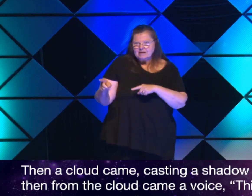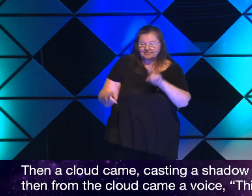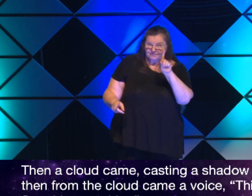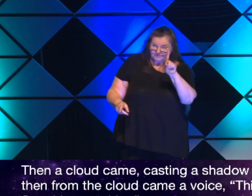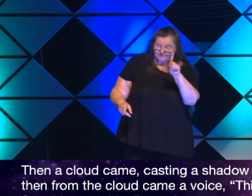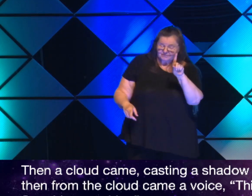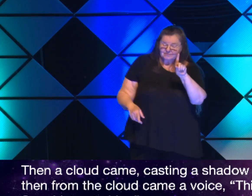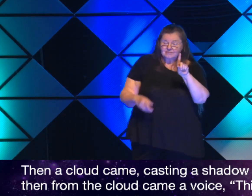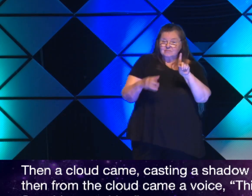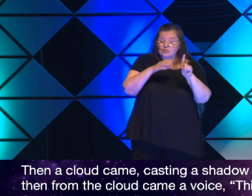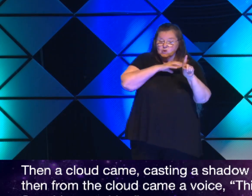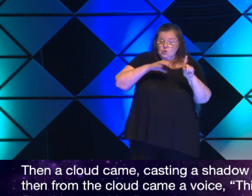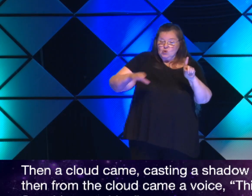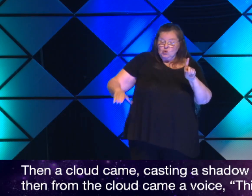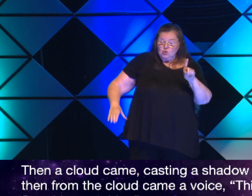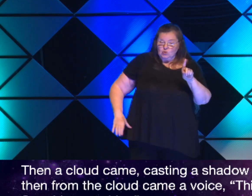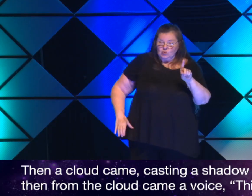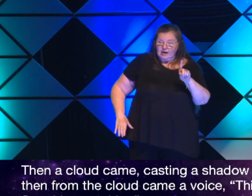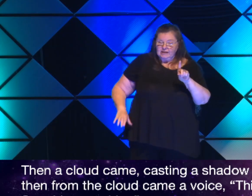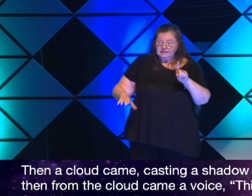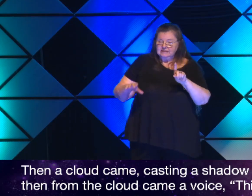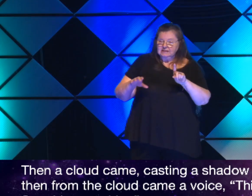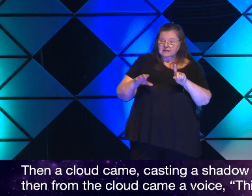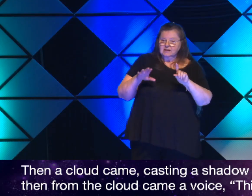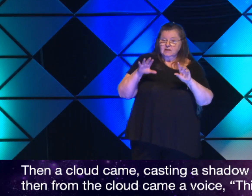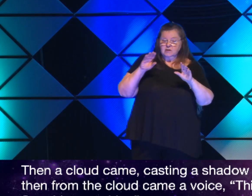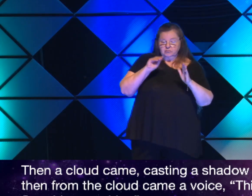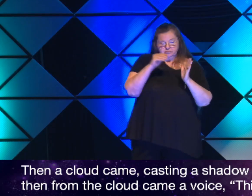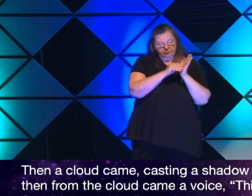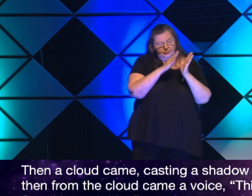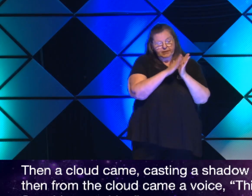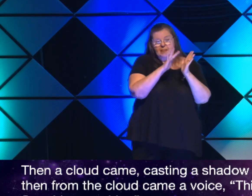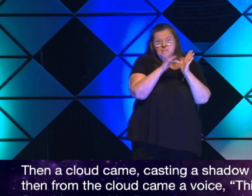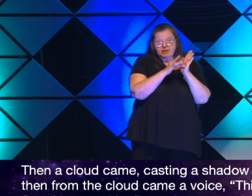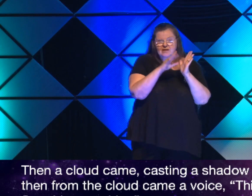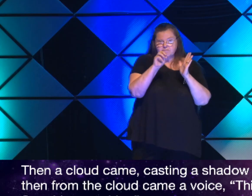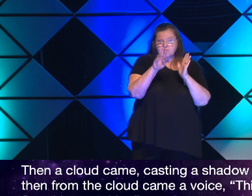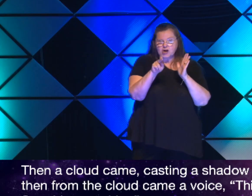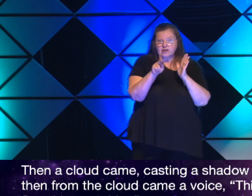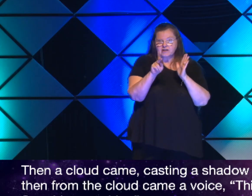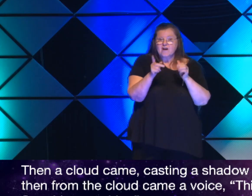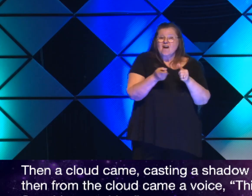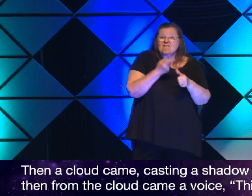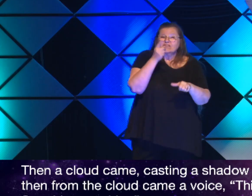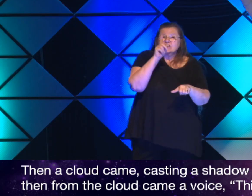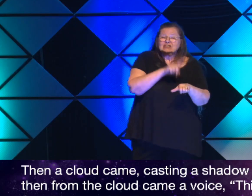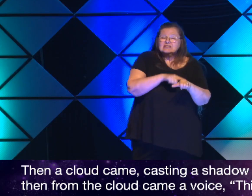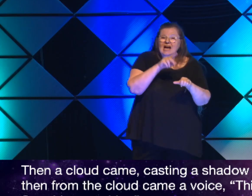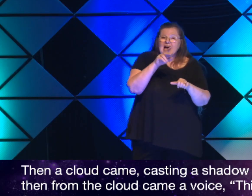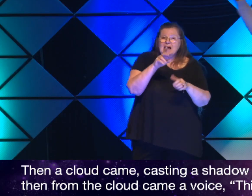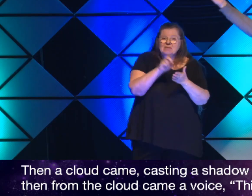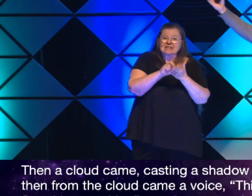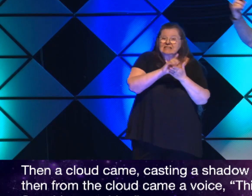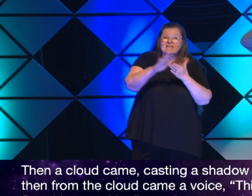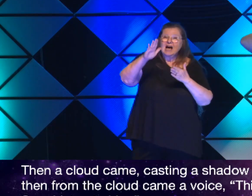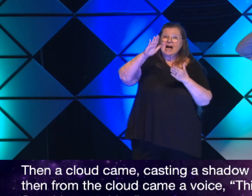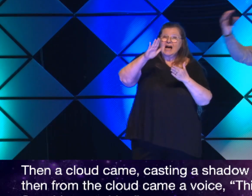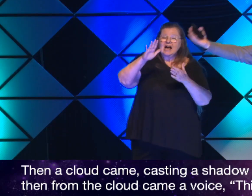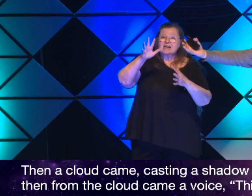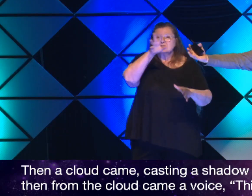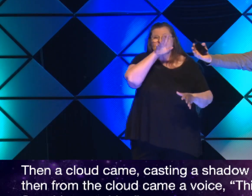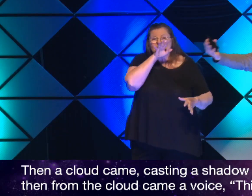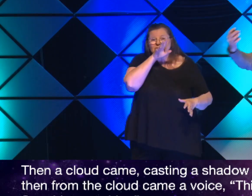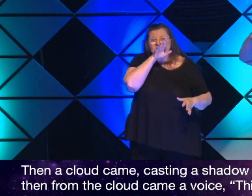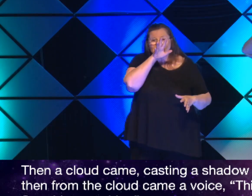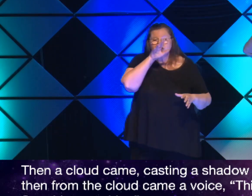we're right smack dab, basically, in the middle of the Gospel of Mark. And this is the first time that we have this divine voice saying out loud where other